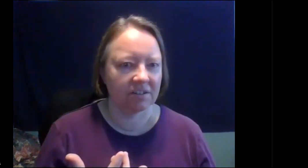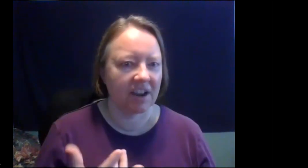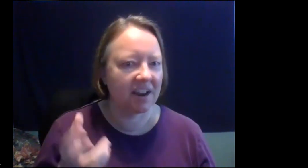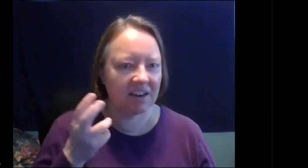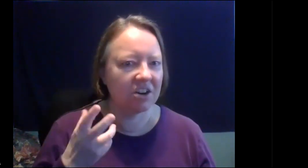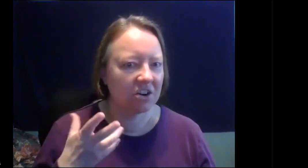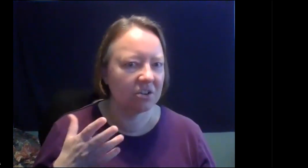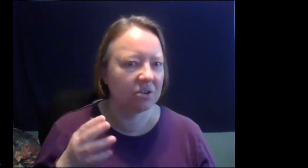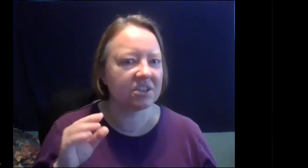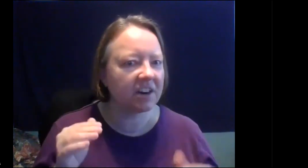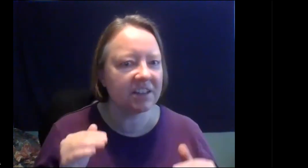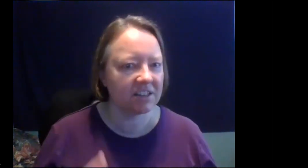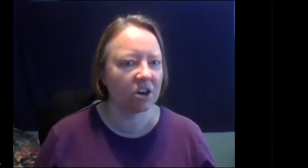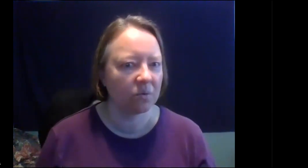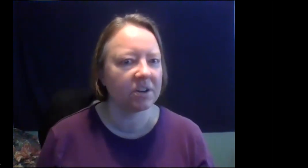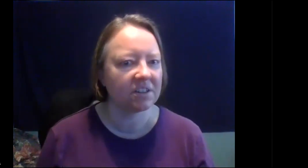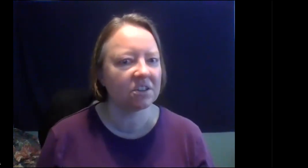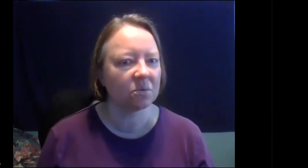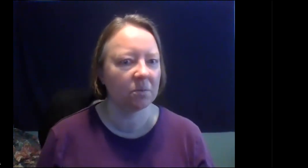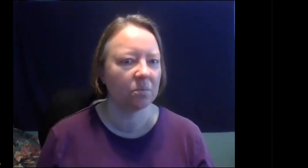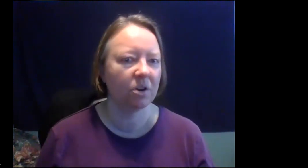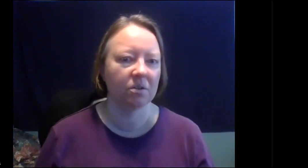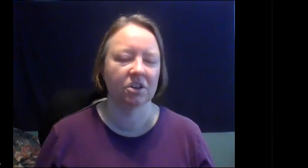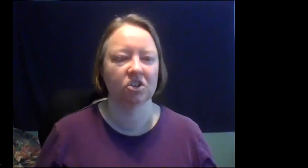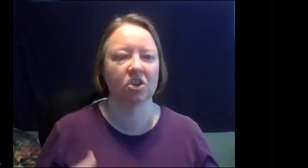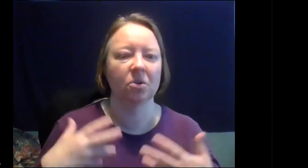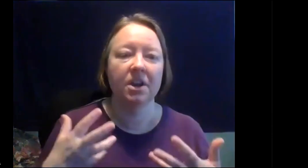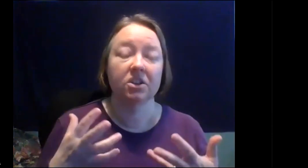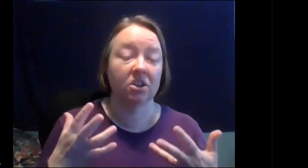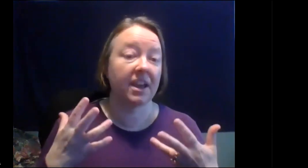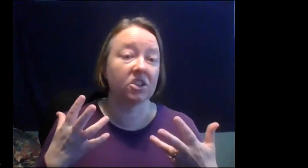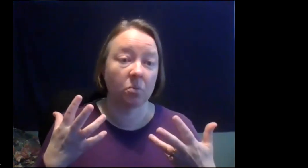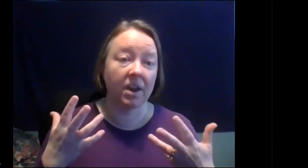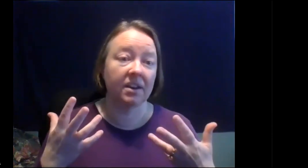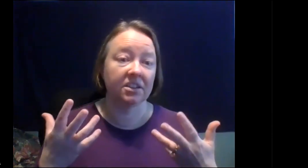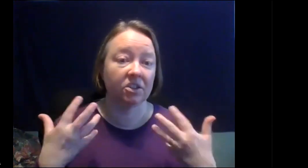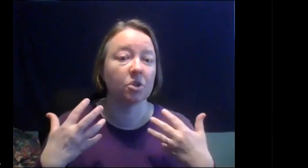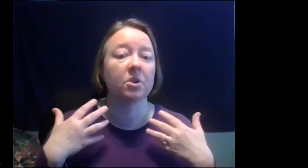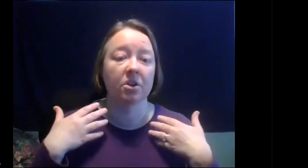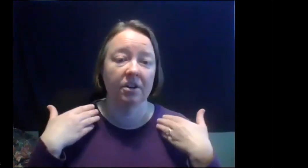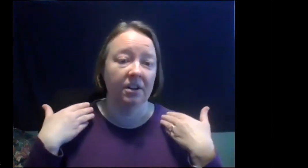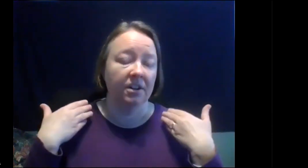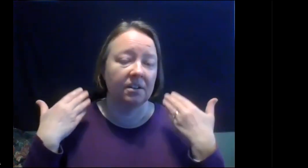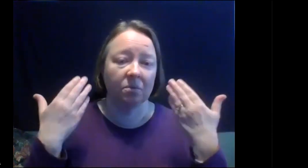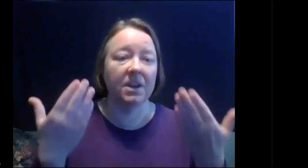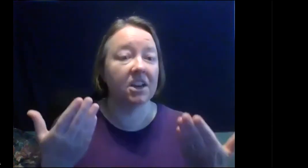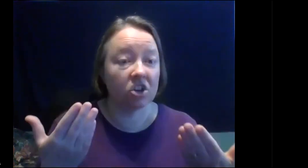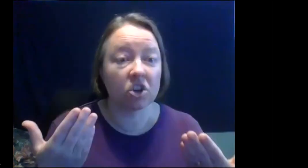inflections, can't hear those subtleties in our voices when, to show. So that's when, as an interpreter, we need to